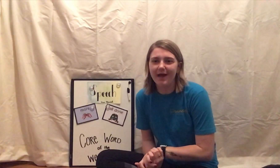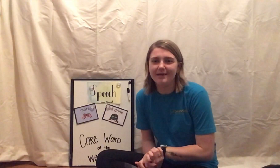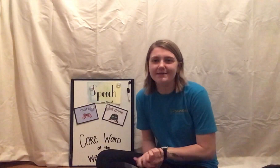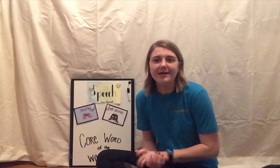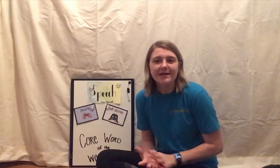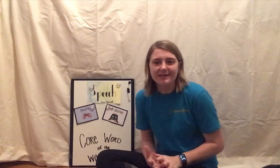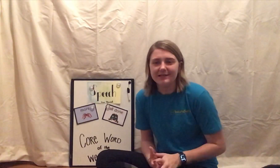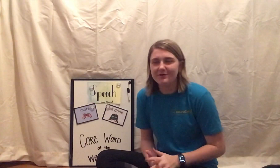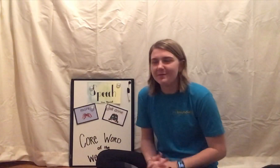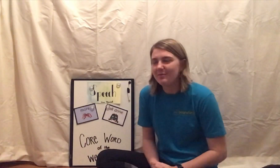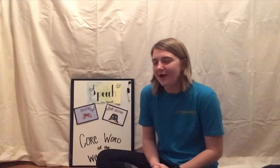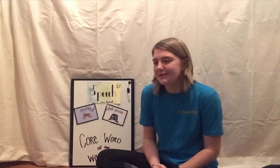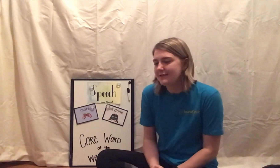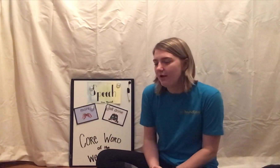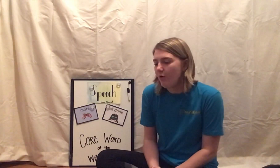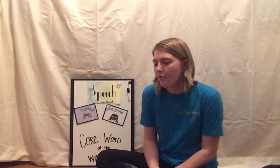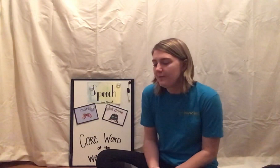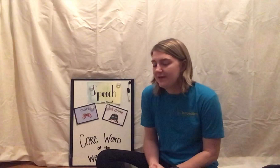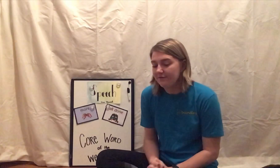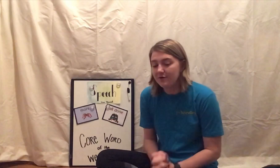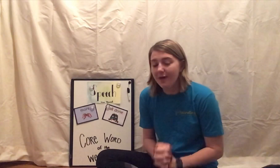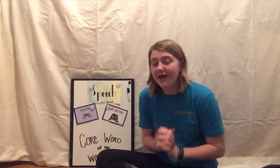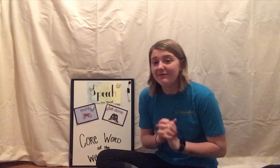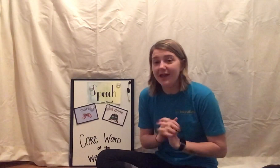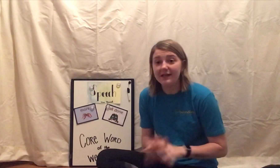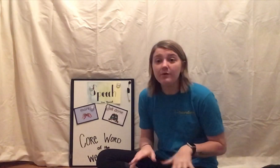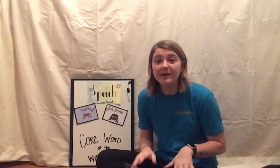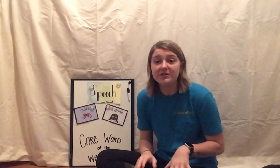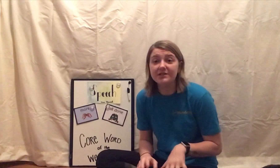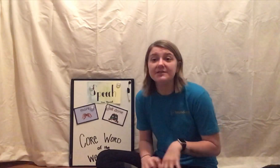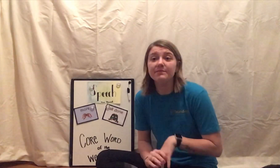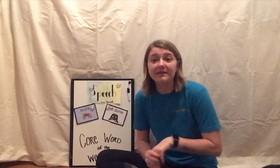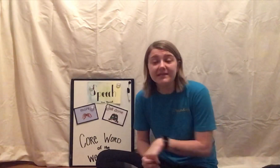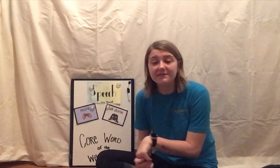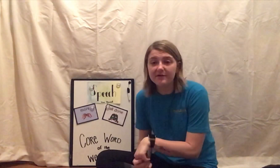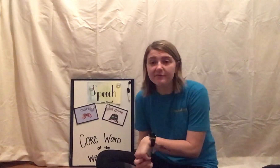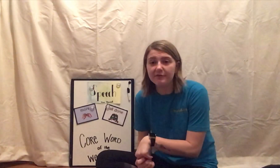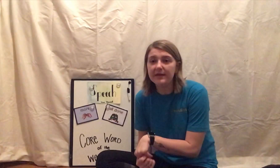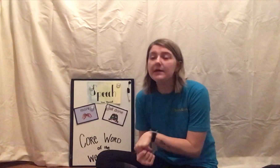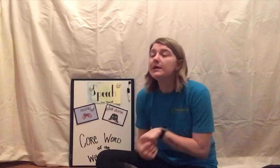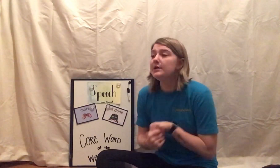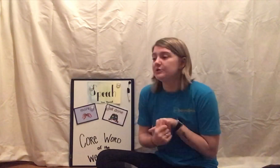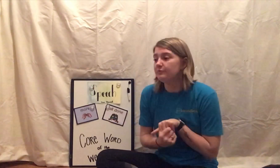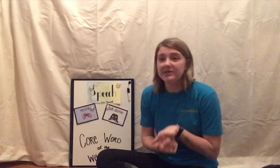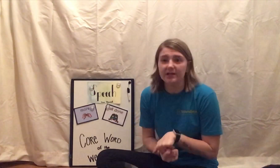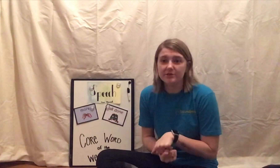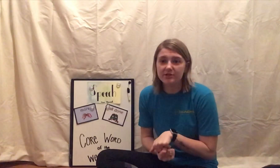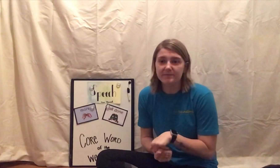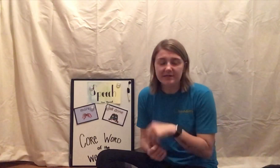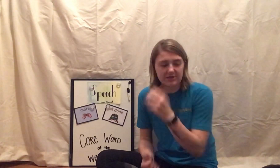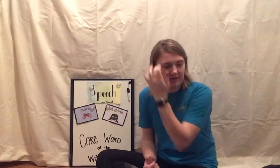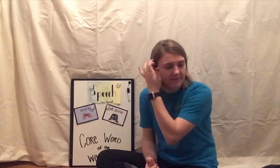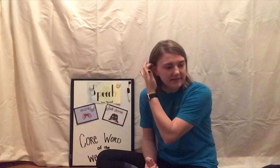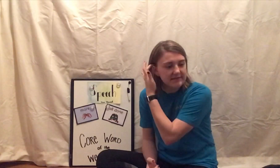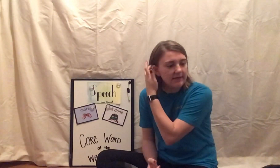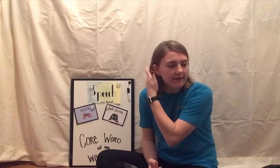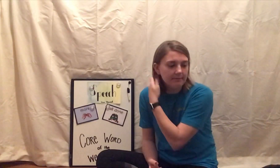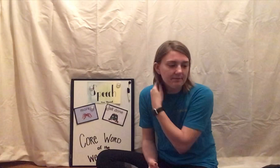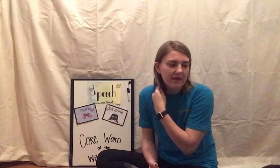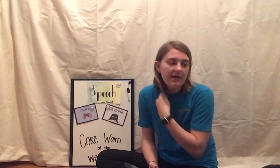guys, things you can be practicing at home. If you have any questions, please feel free to reach out to your speech therapist. If